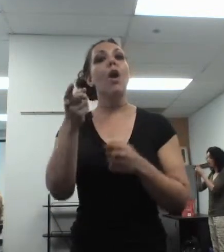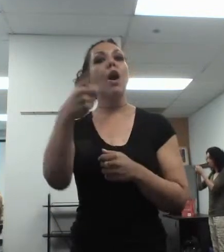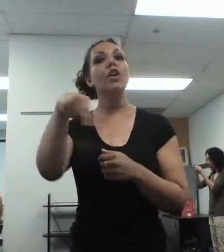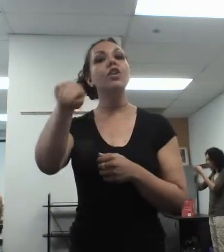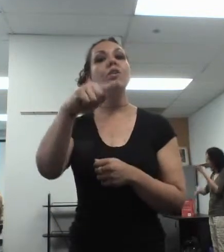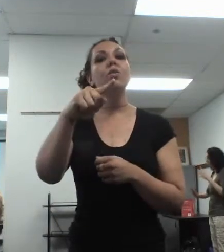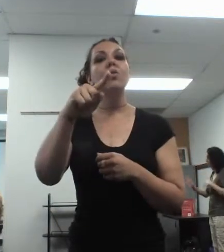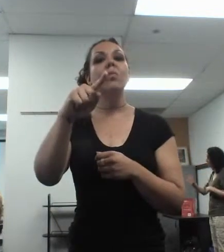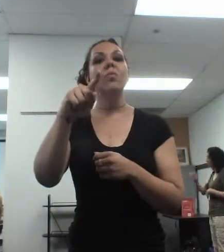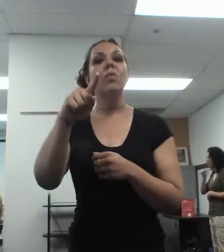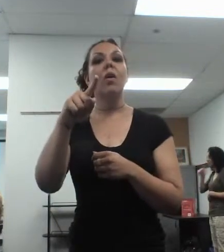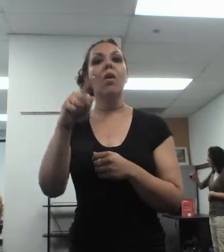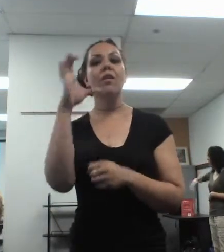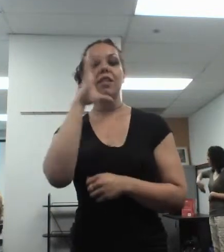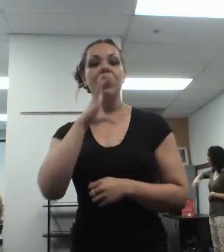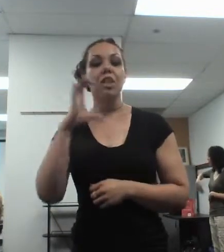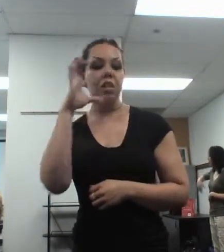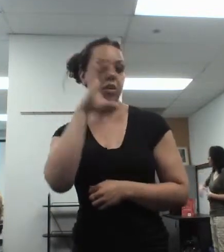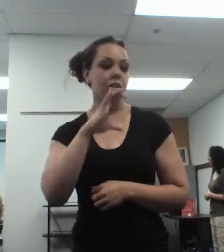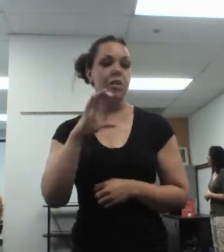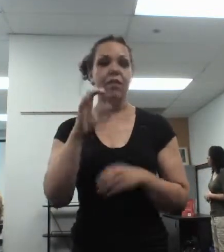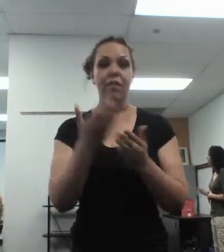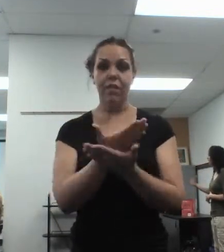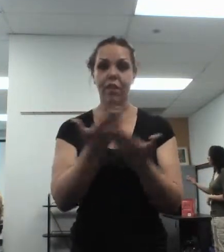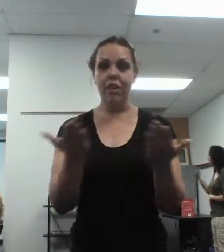these categories, and rate yourself overall.